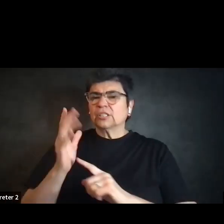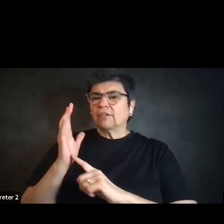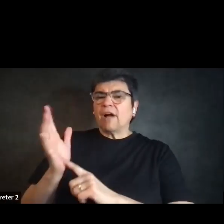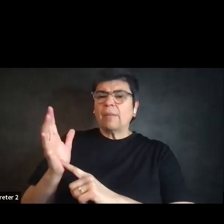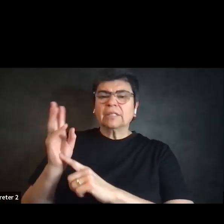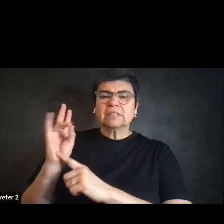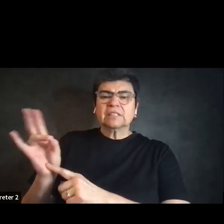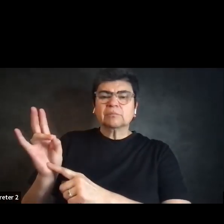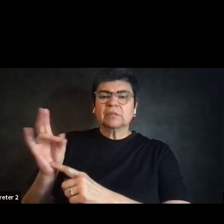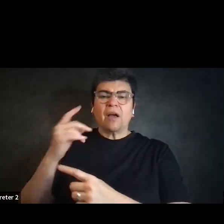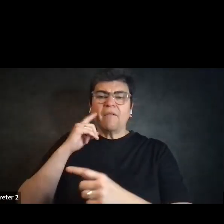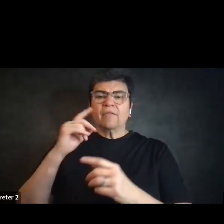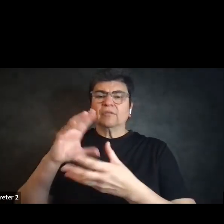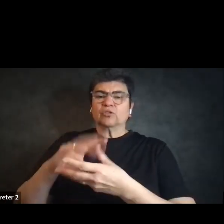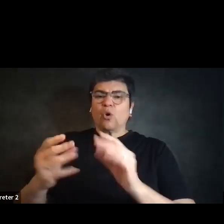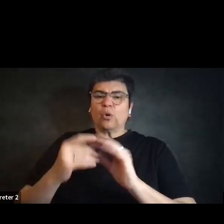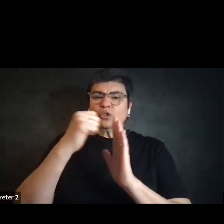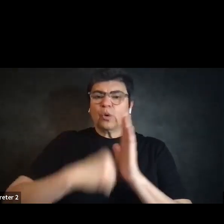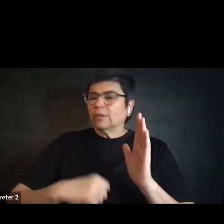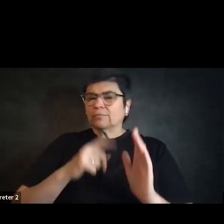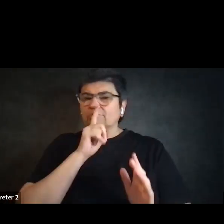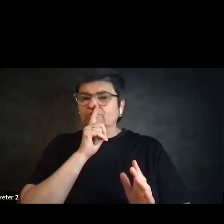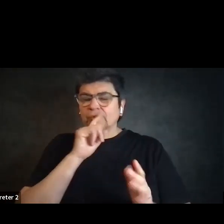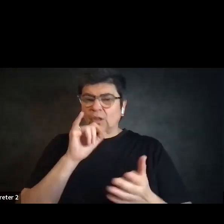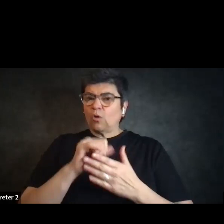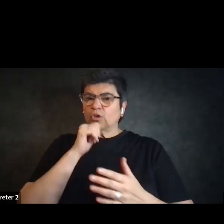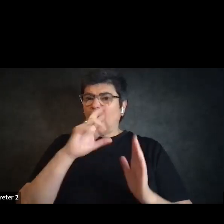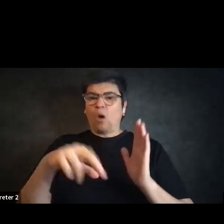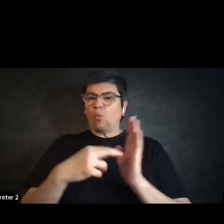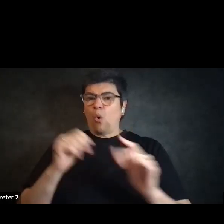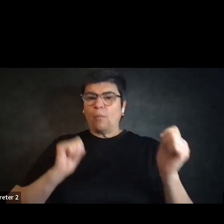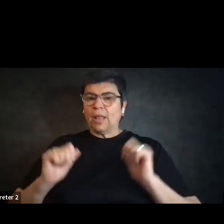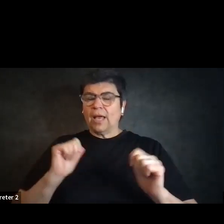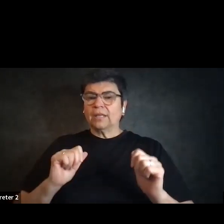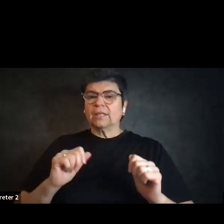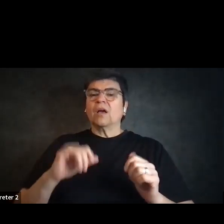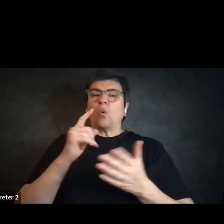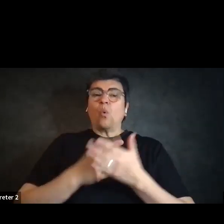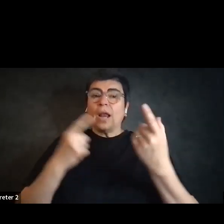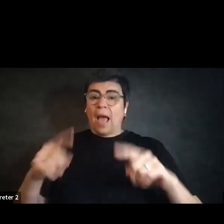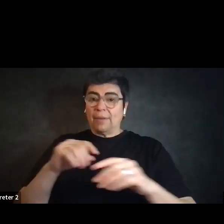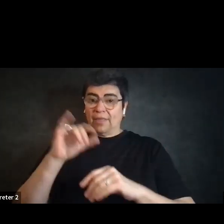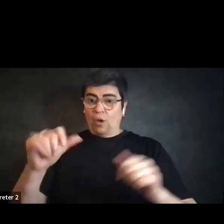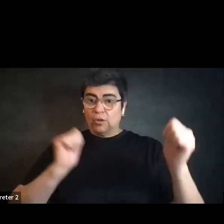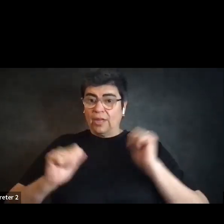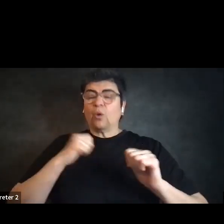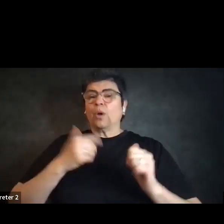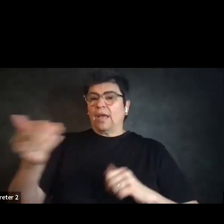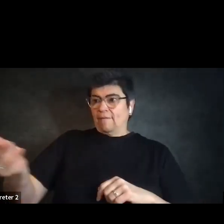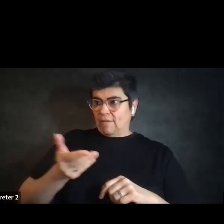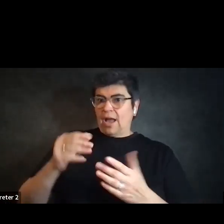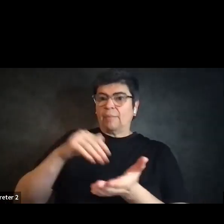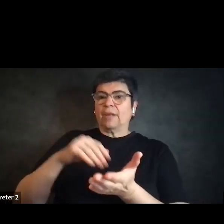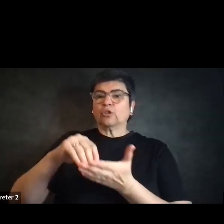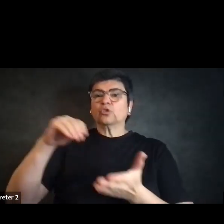stories. Rather, these are not at all role plays. Rather, what happens in these forum theater is that we invite medical students